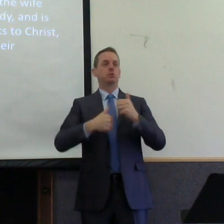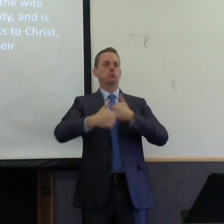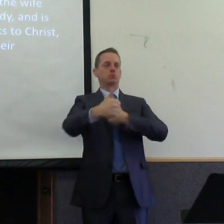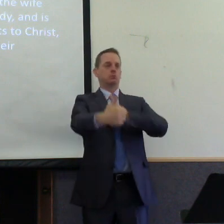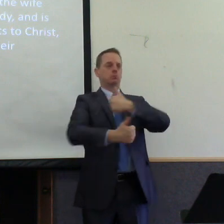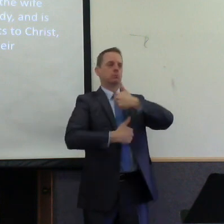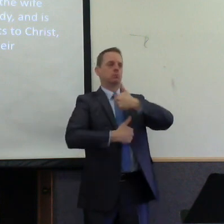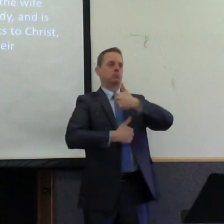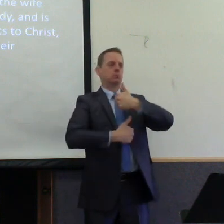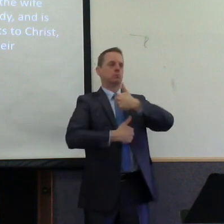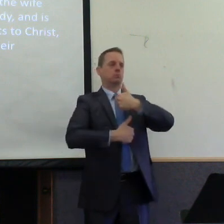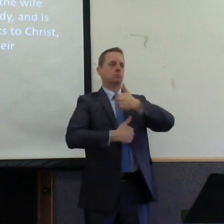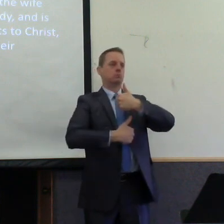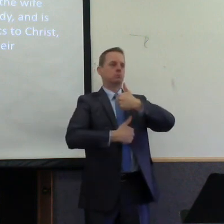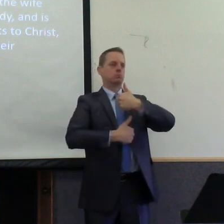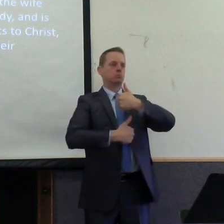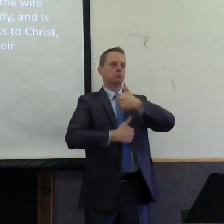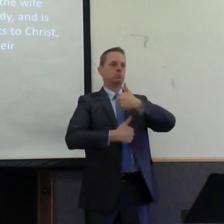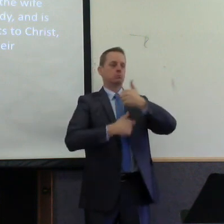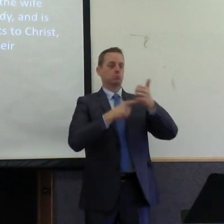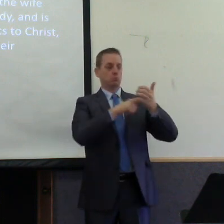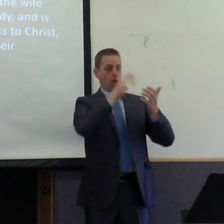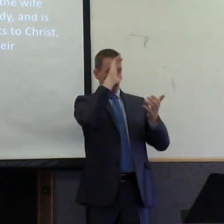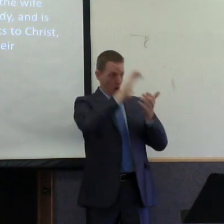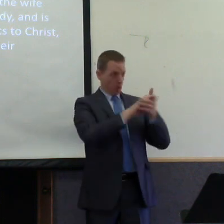some people say submit in